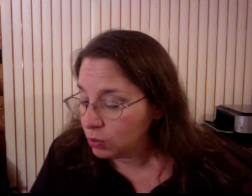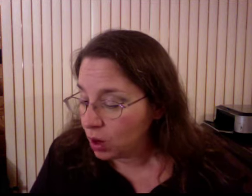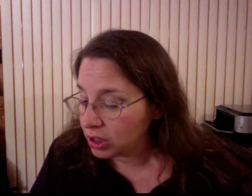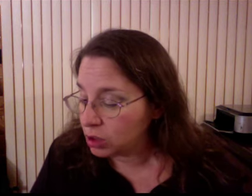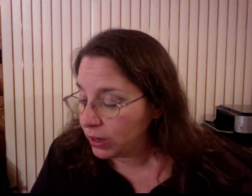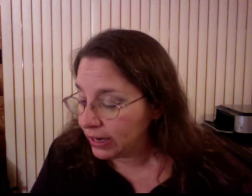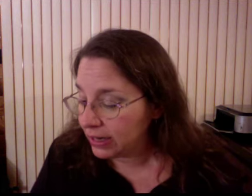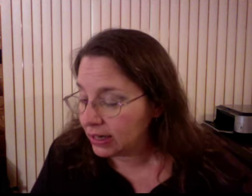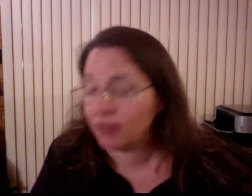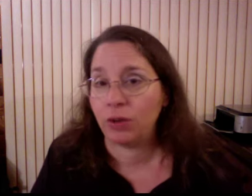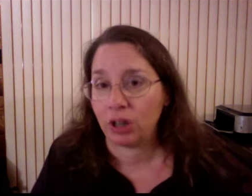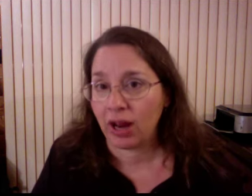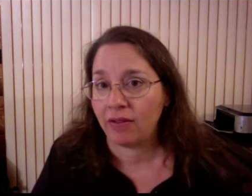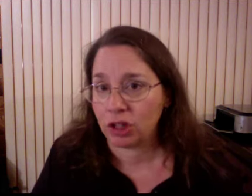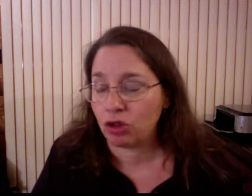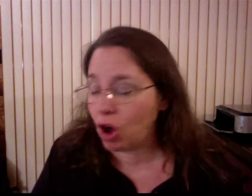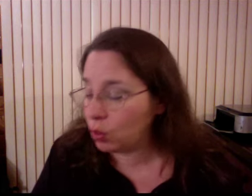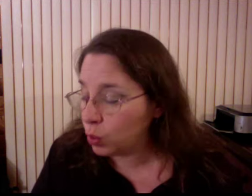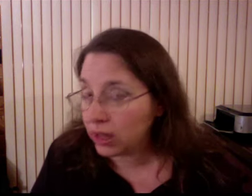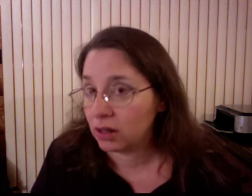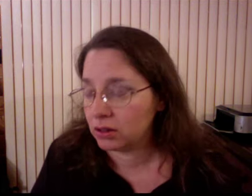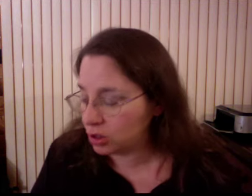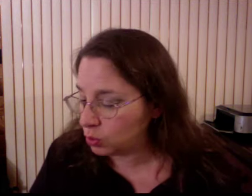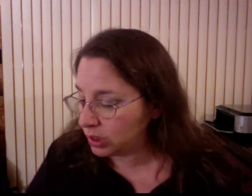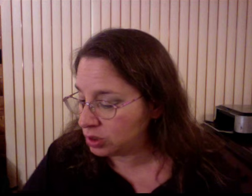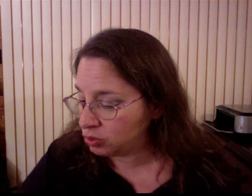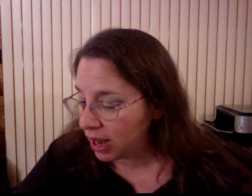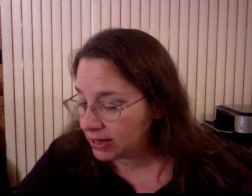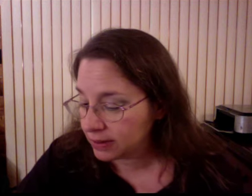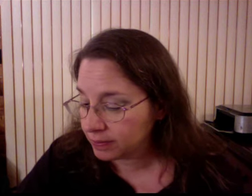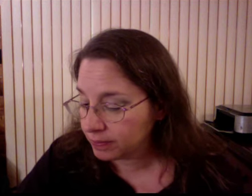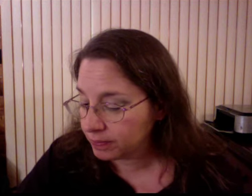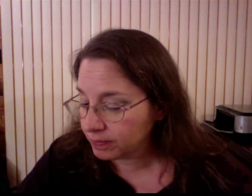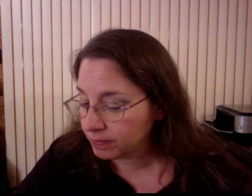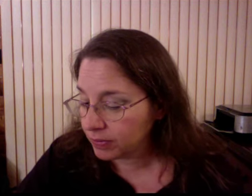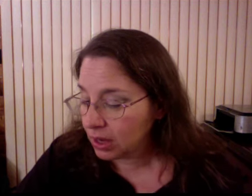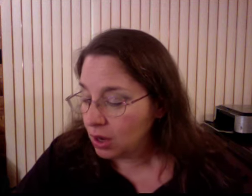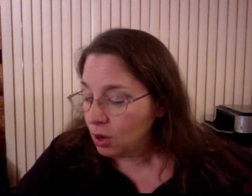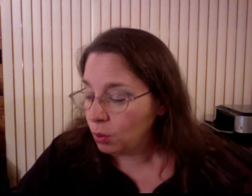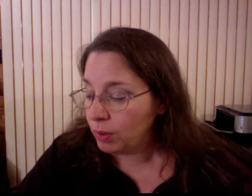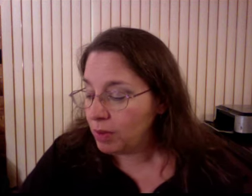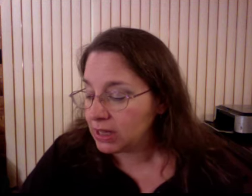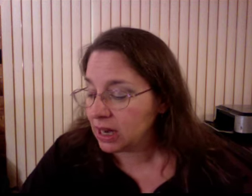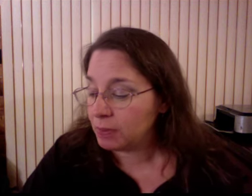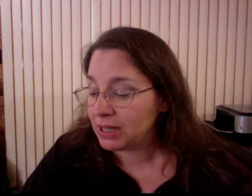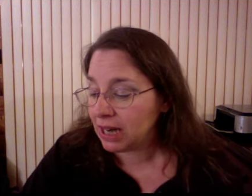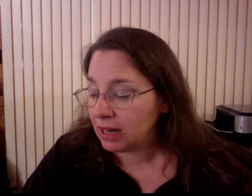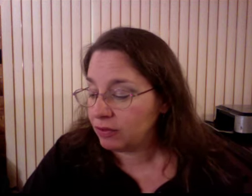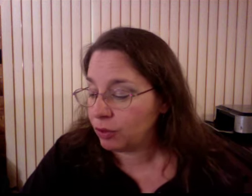want to weaken it if we don't have a strong will to do what is right. We must abstain from